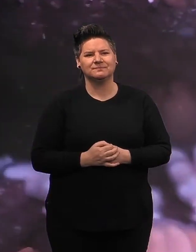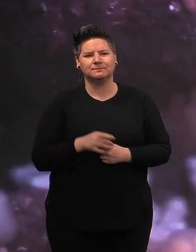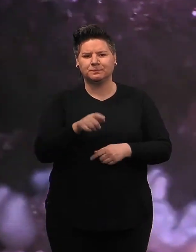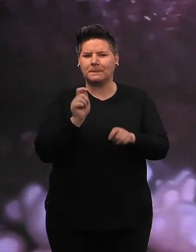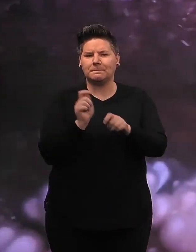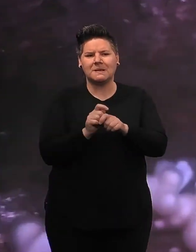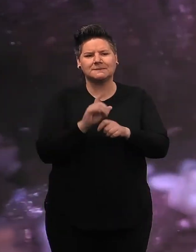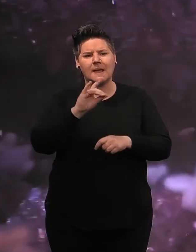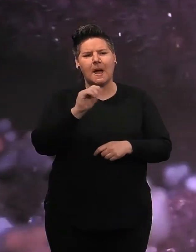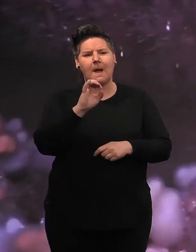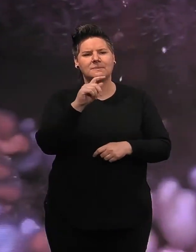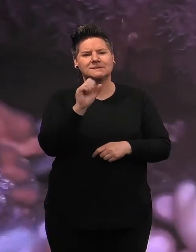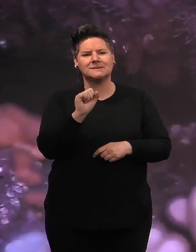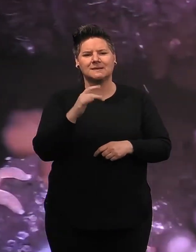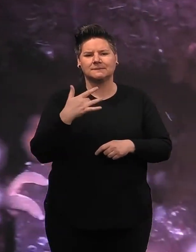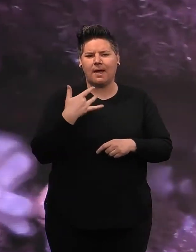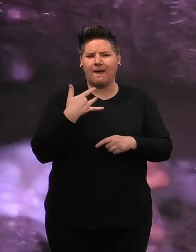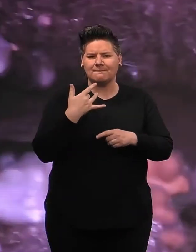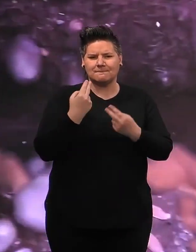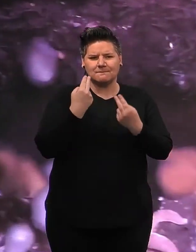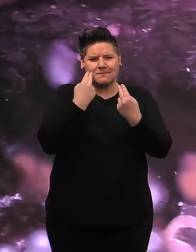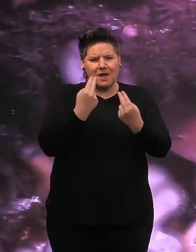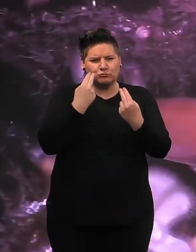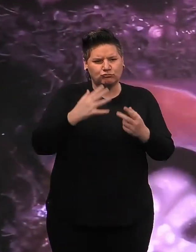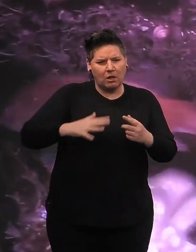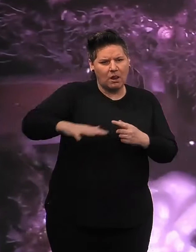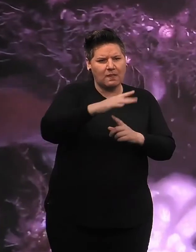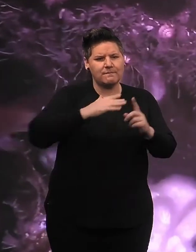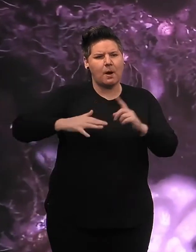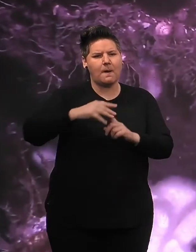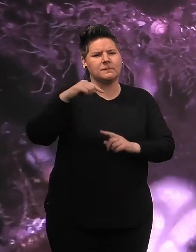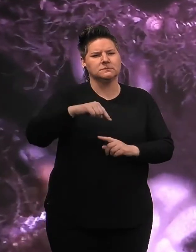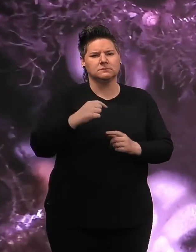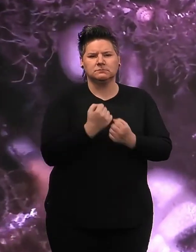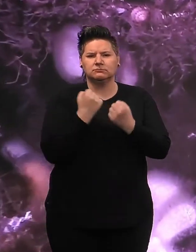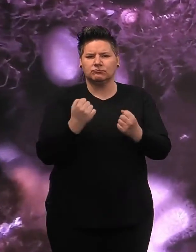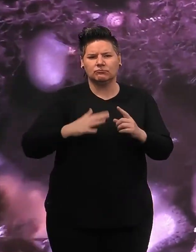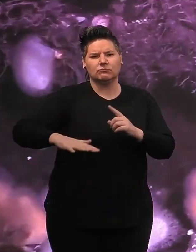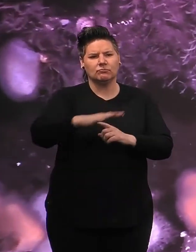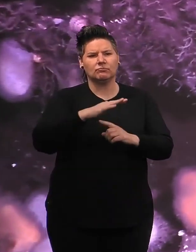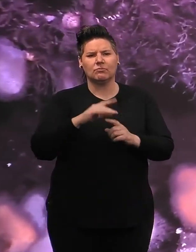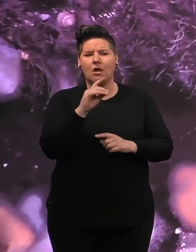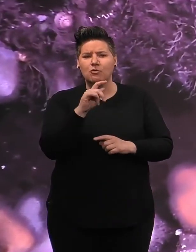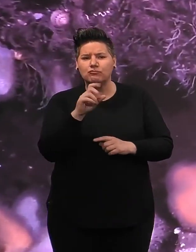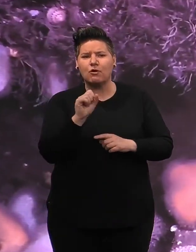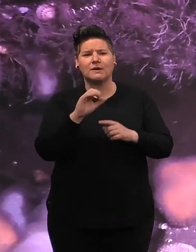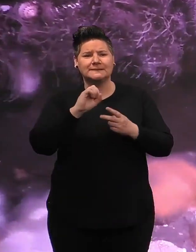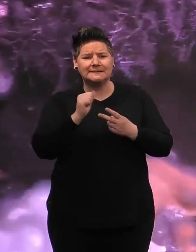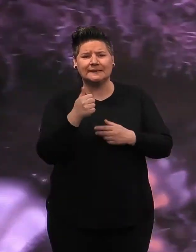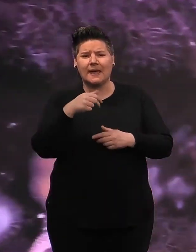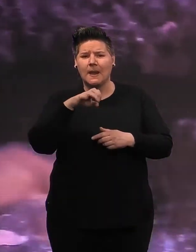we have. It's in this strong current at the entrance to Strangford Lough, so the wreck itself now is completely coated